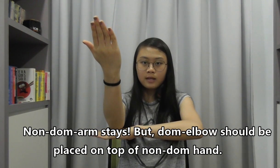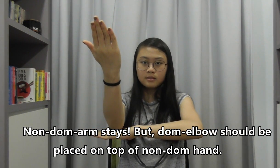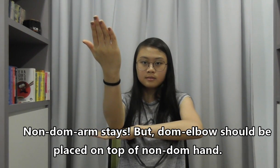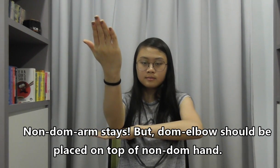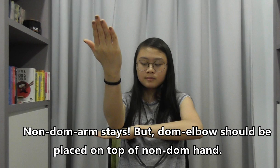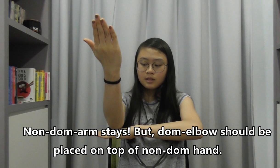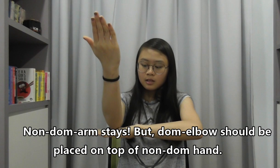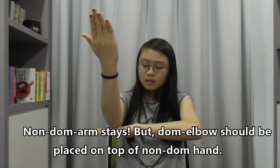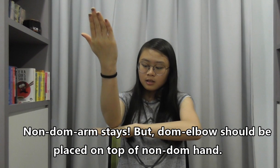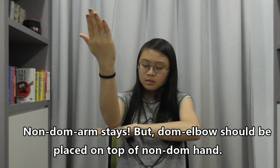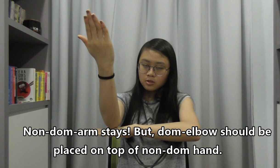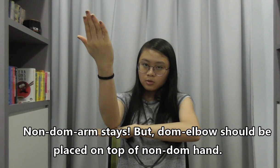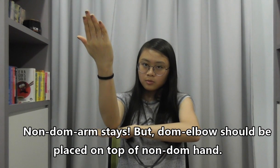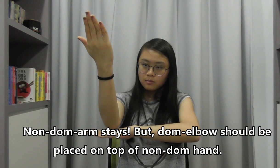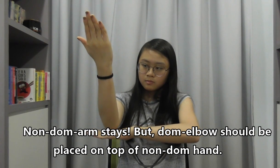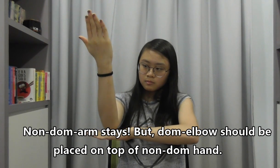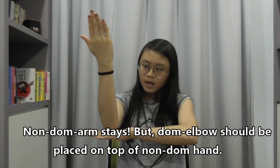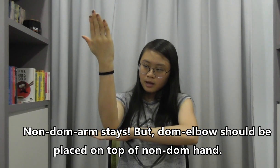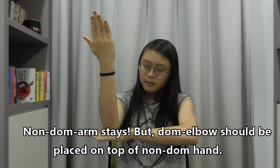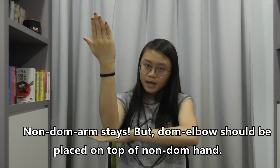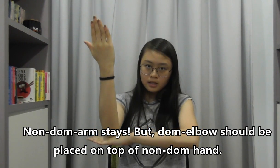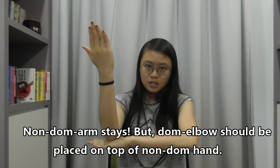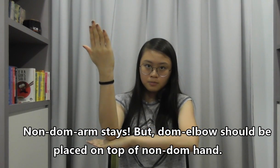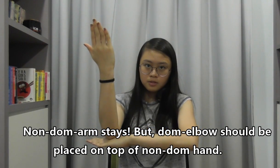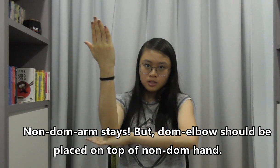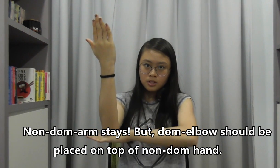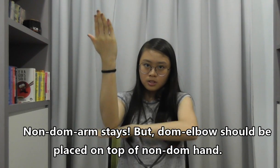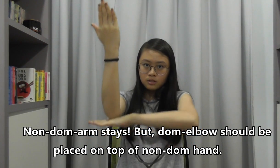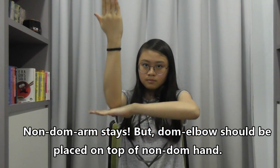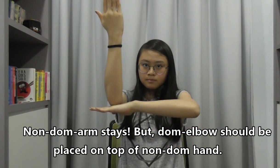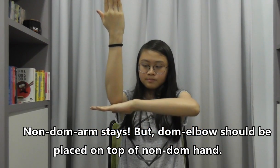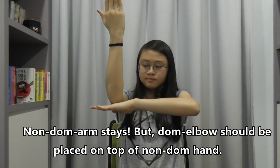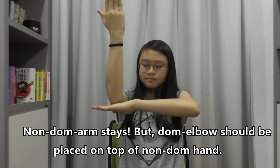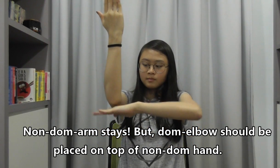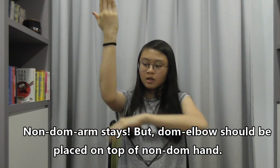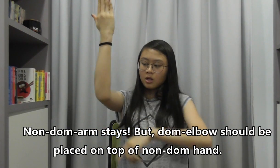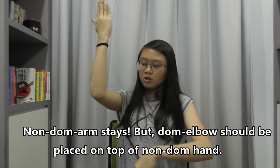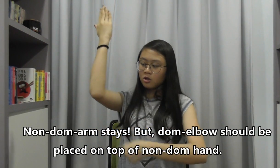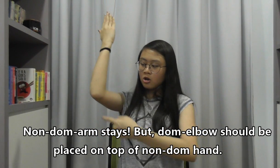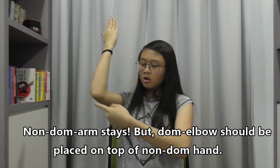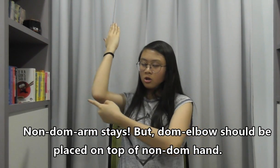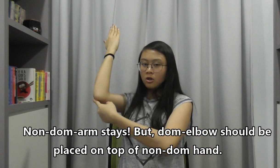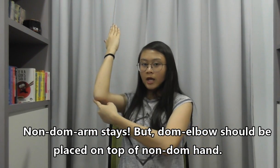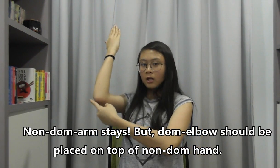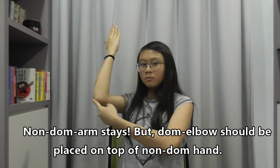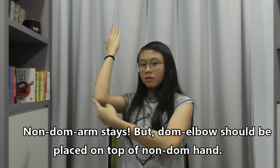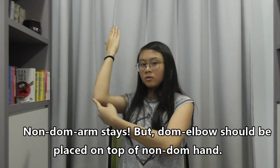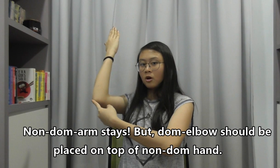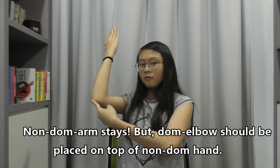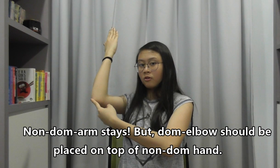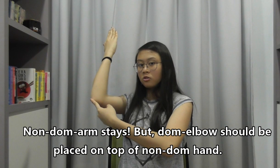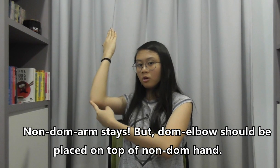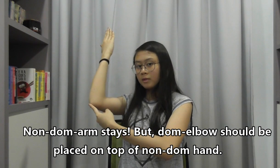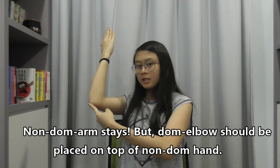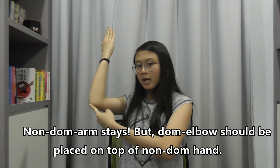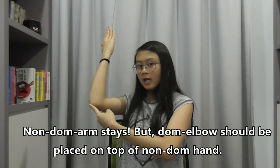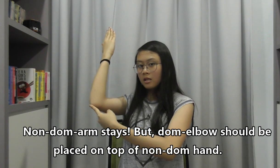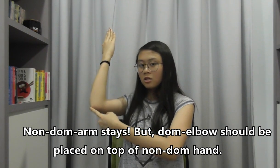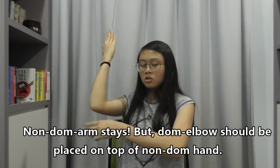hand. So at this position, your elbow of your dominant hand